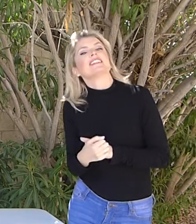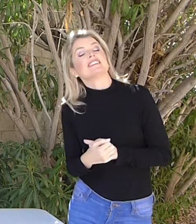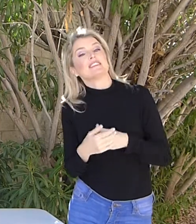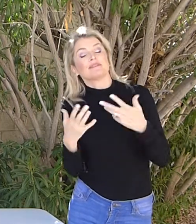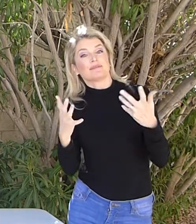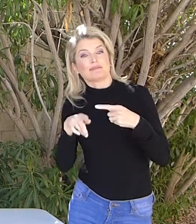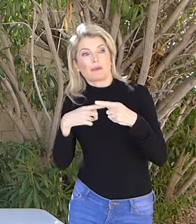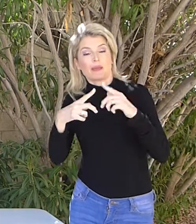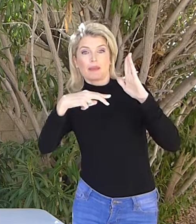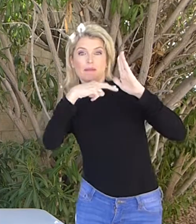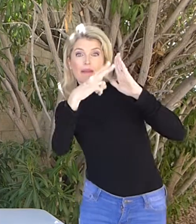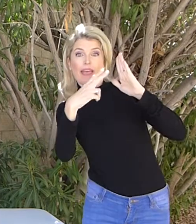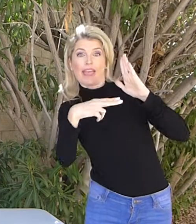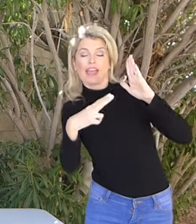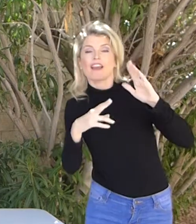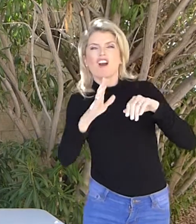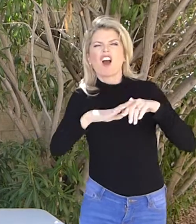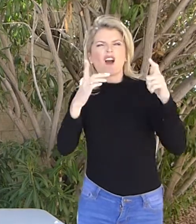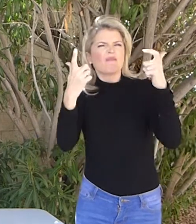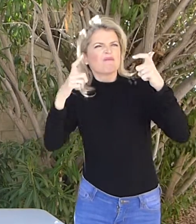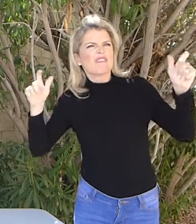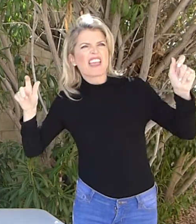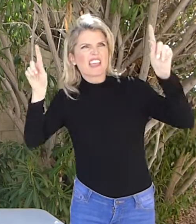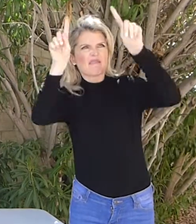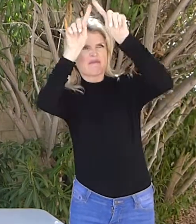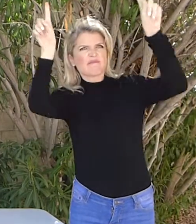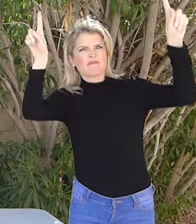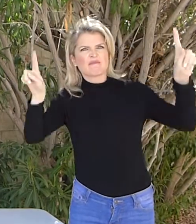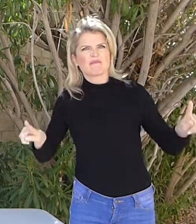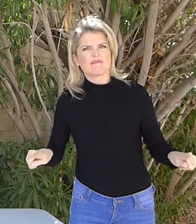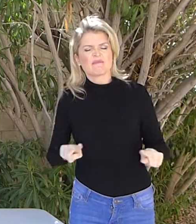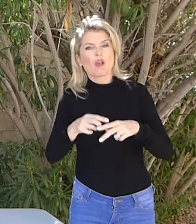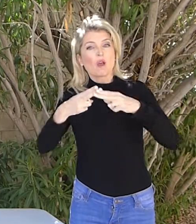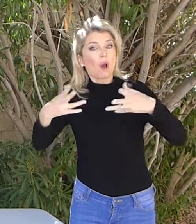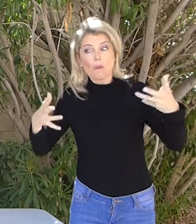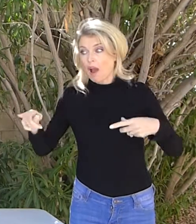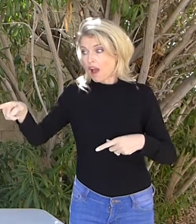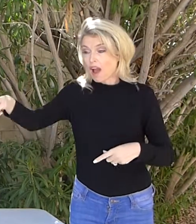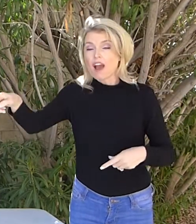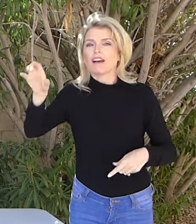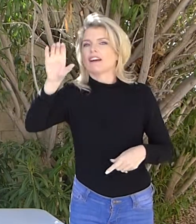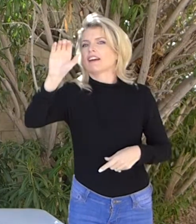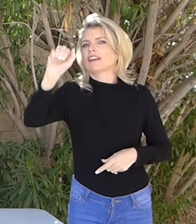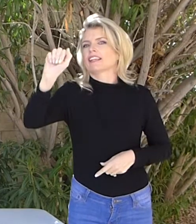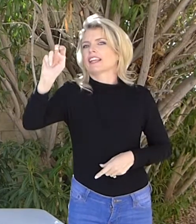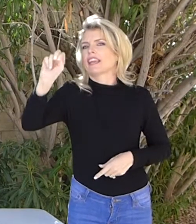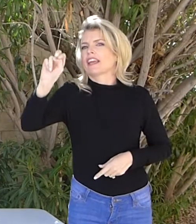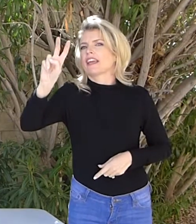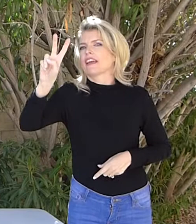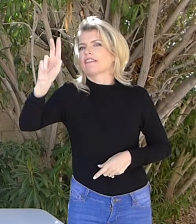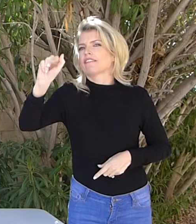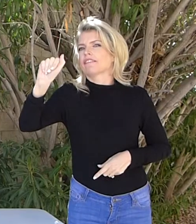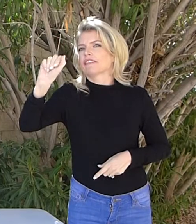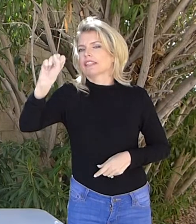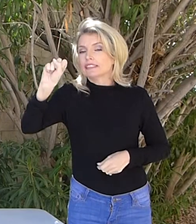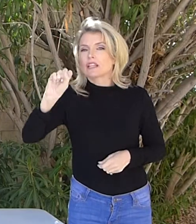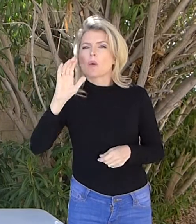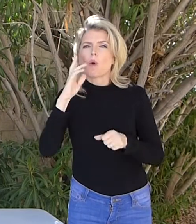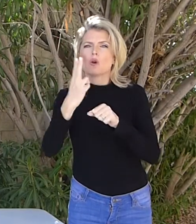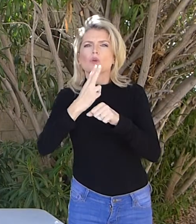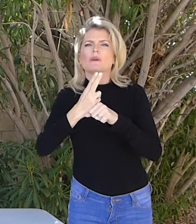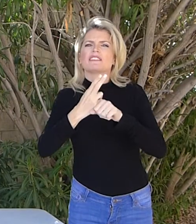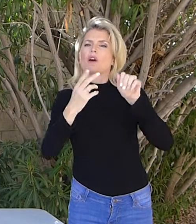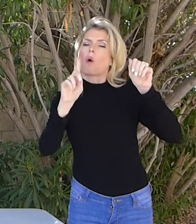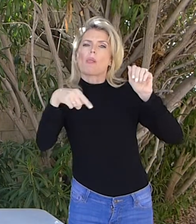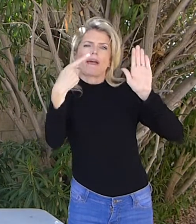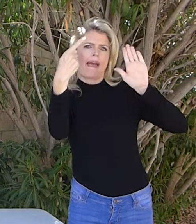when we paint, especially on a larger canvas, we're going to work with half of the canvas at a